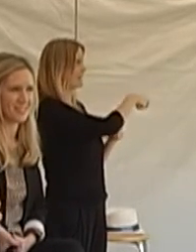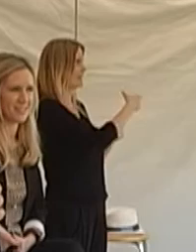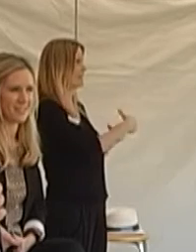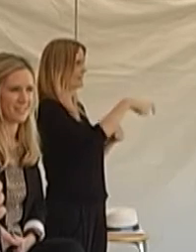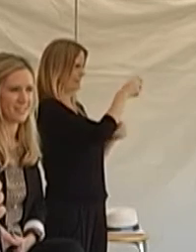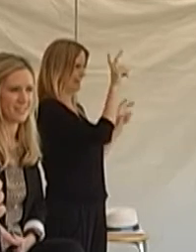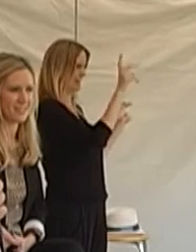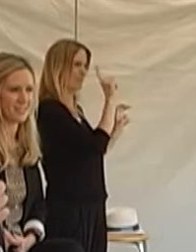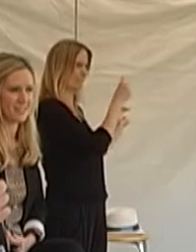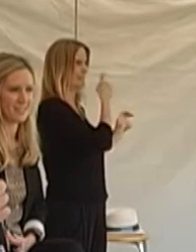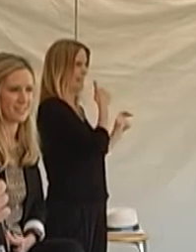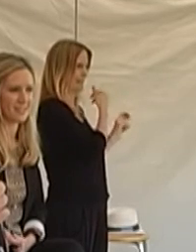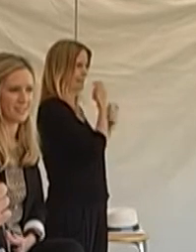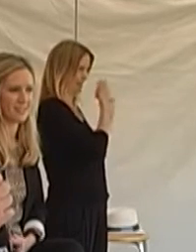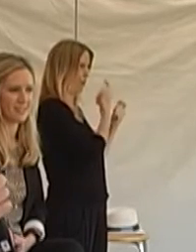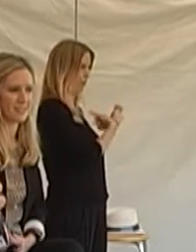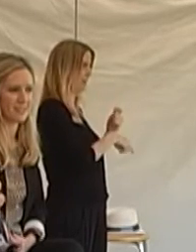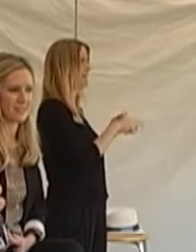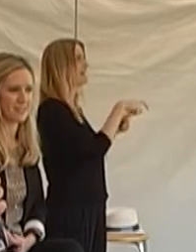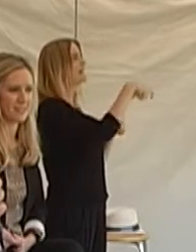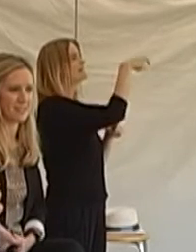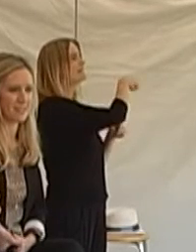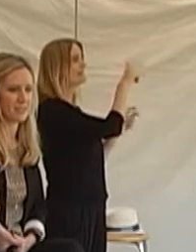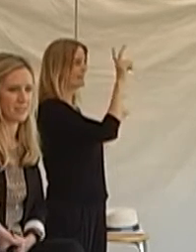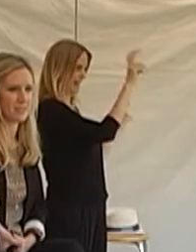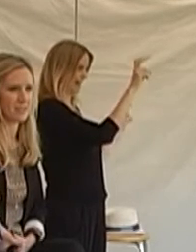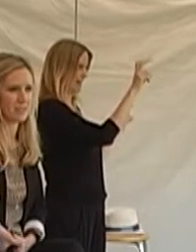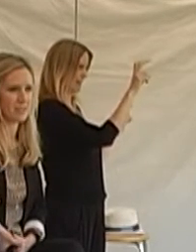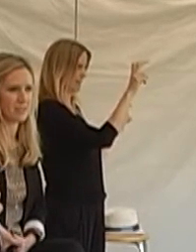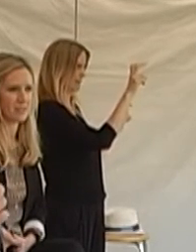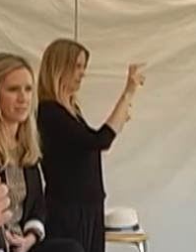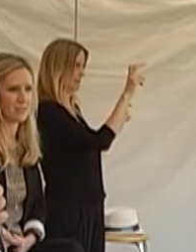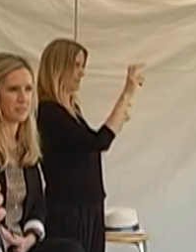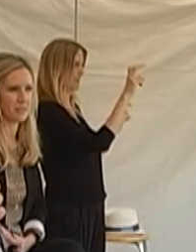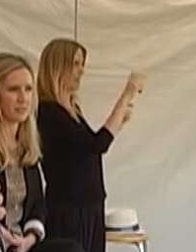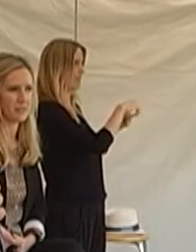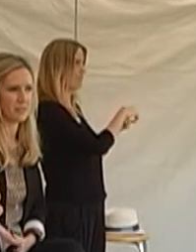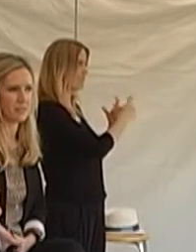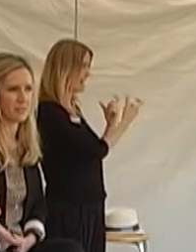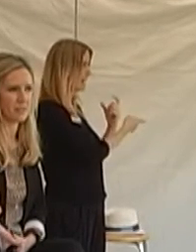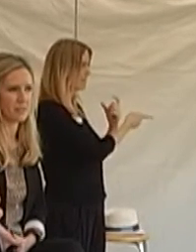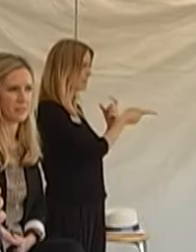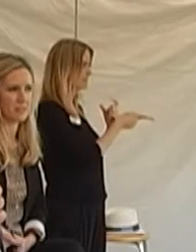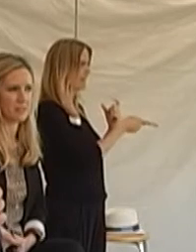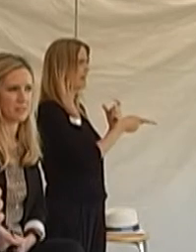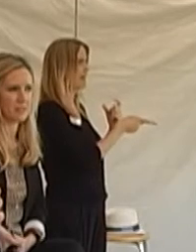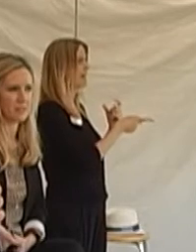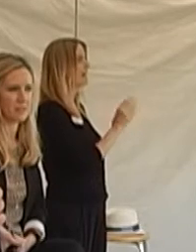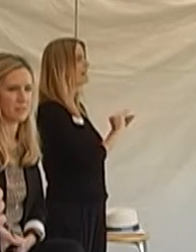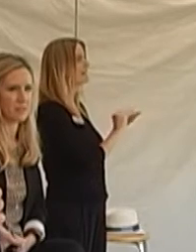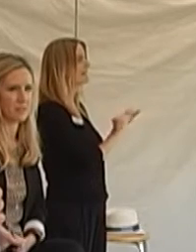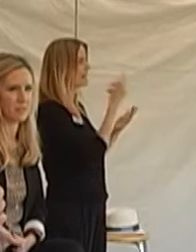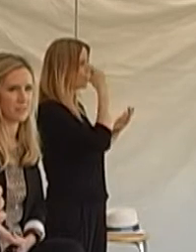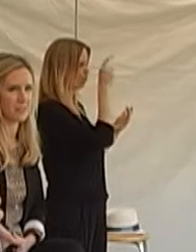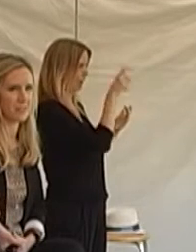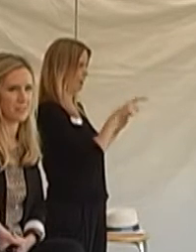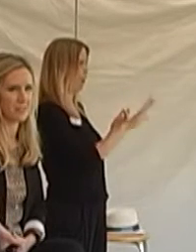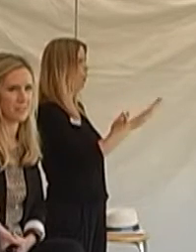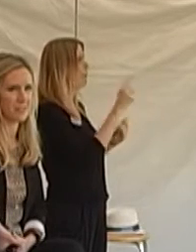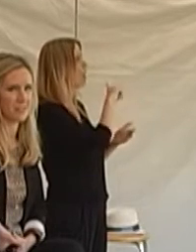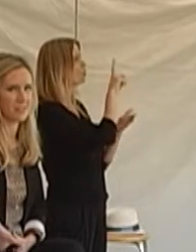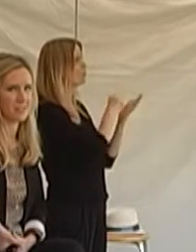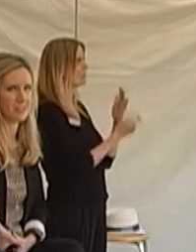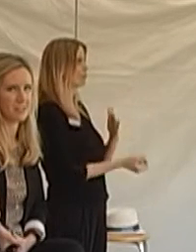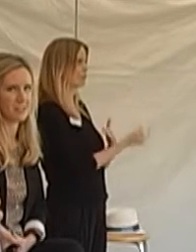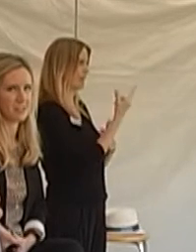has. And the scriptwriter to that TV series, Hans Rosenfeld, he got the question: why is